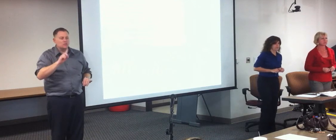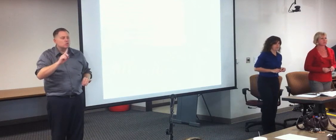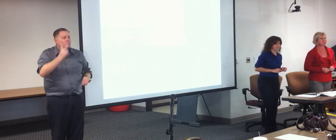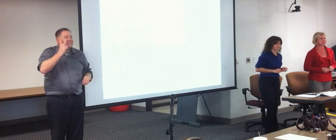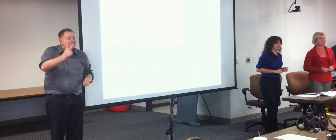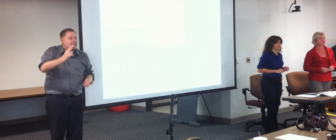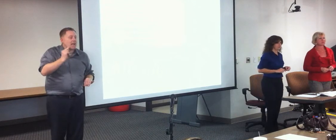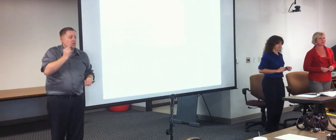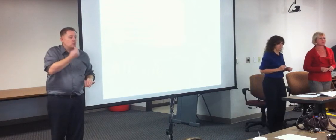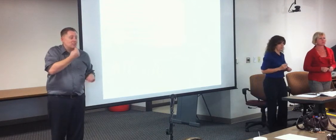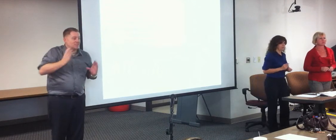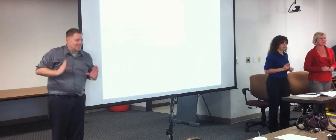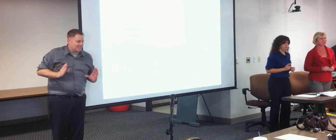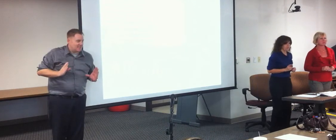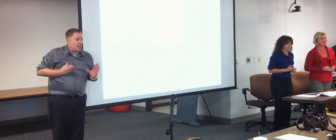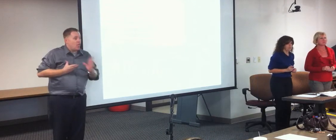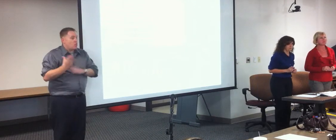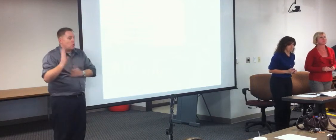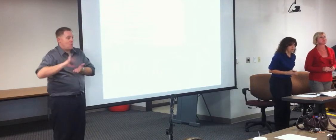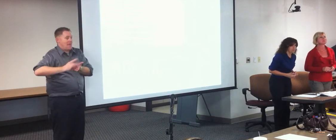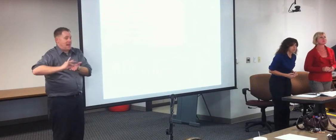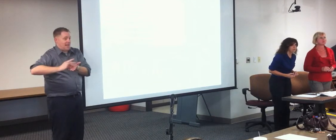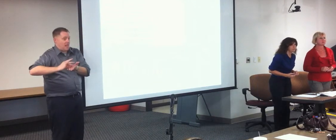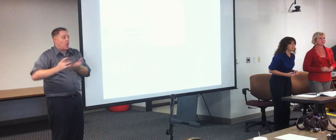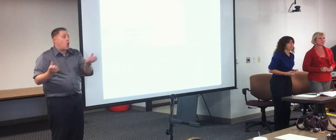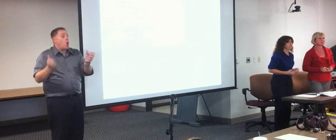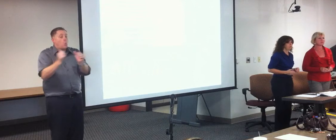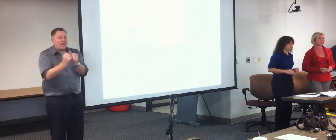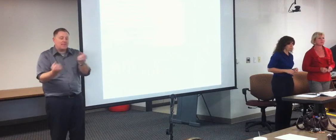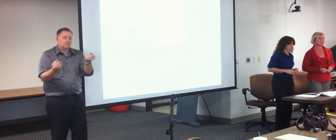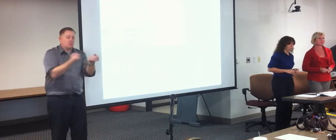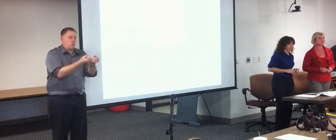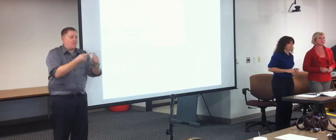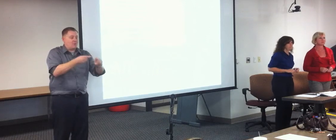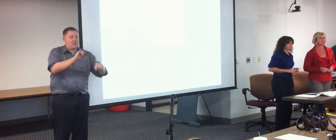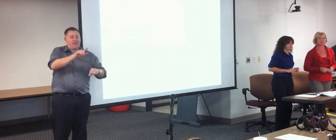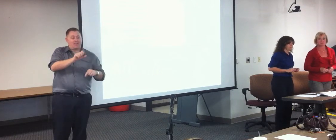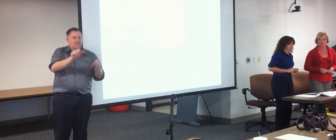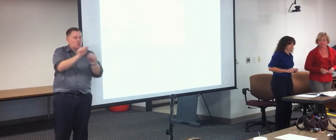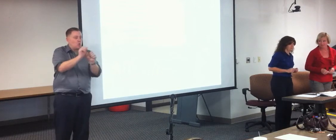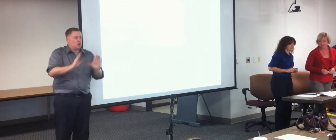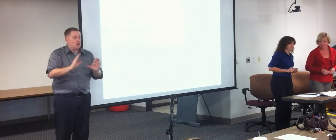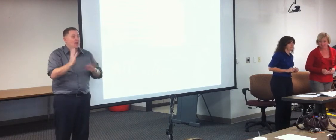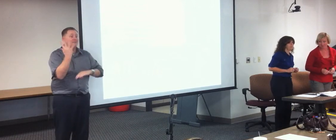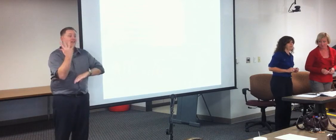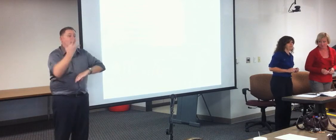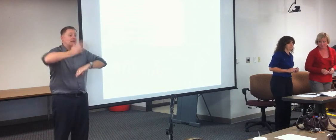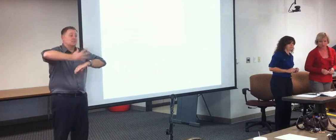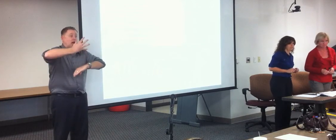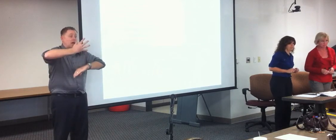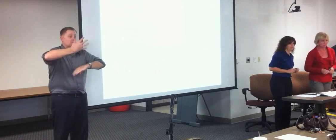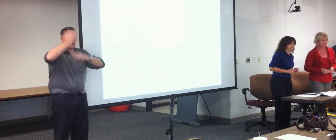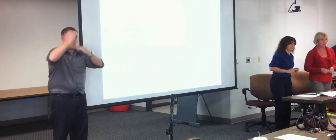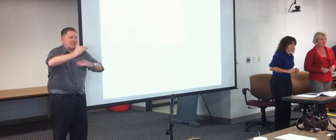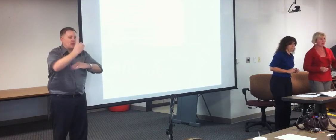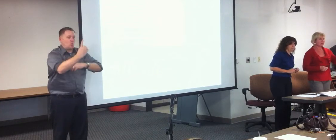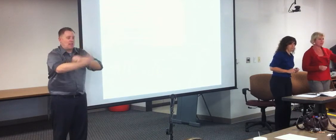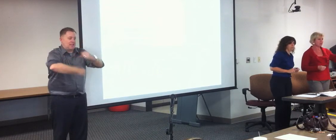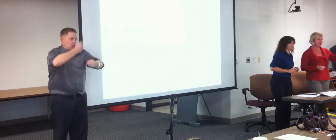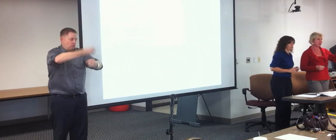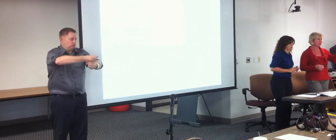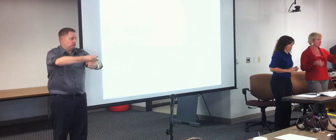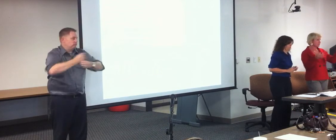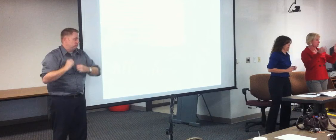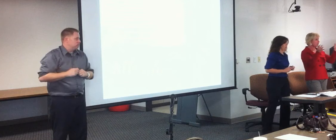a nutritionist through Medi-Cal with support from ILS worker 5 times within a year.